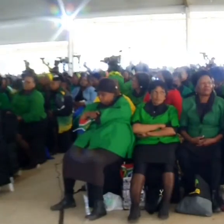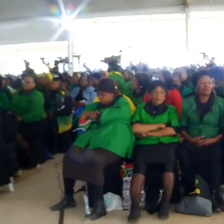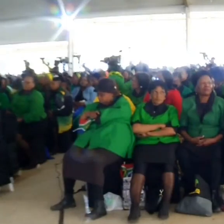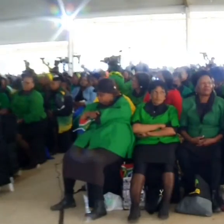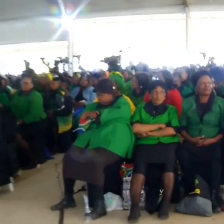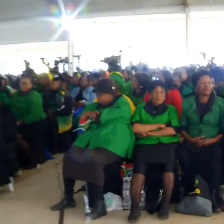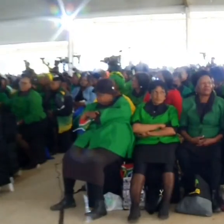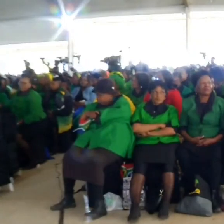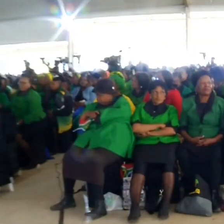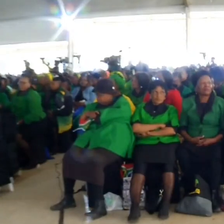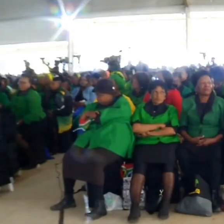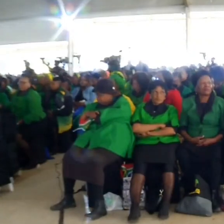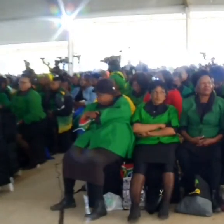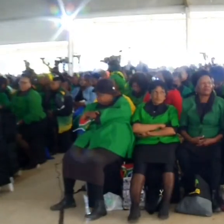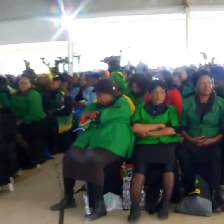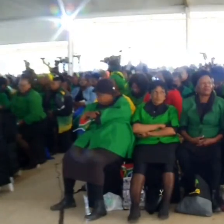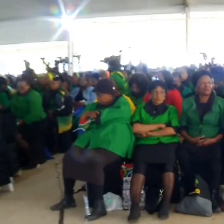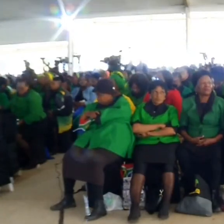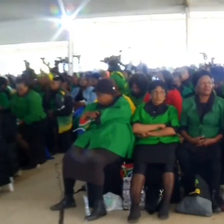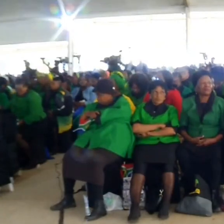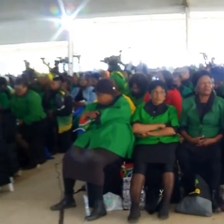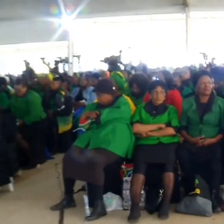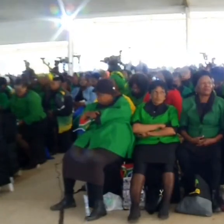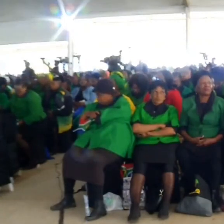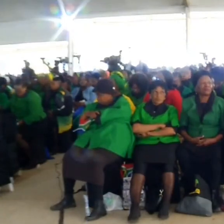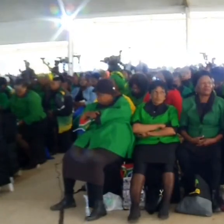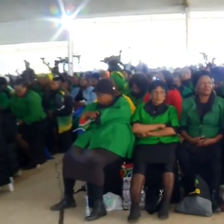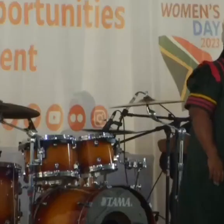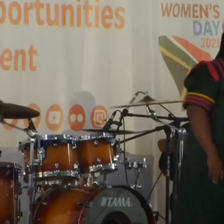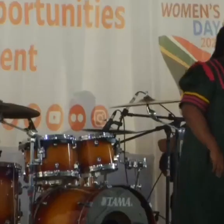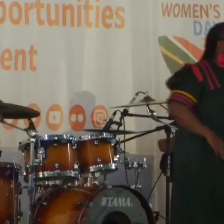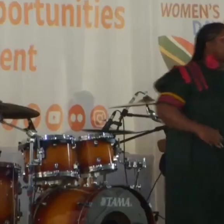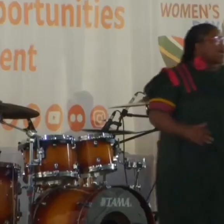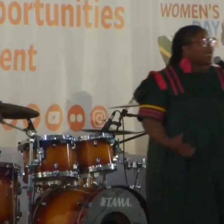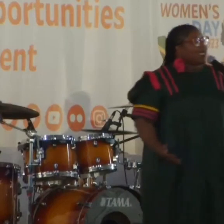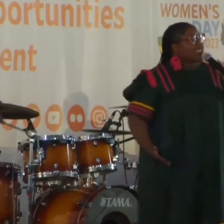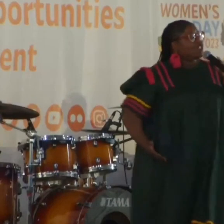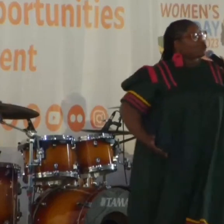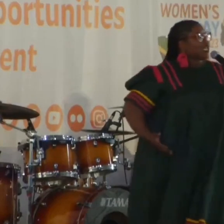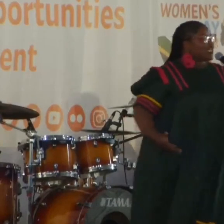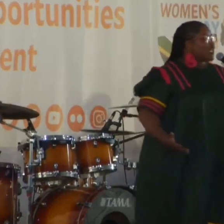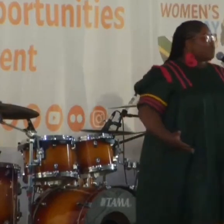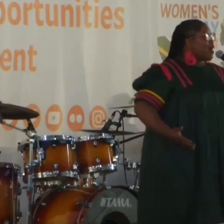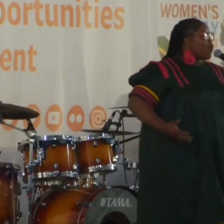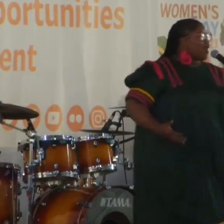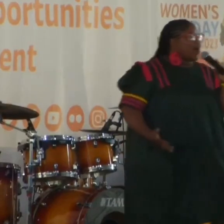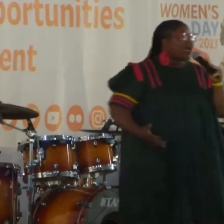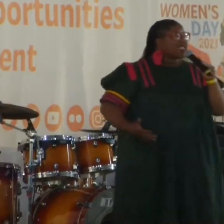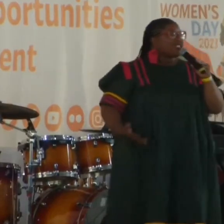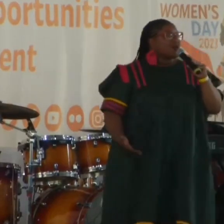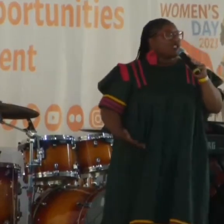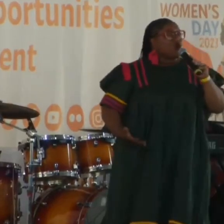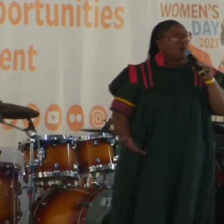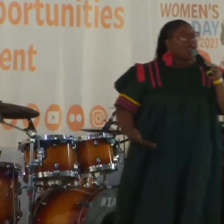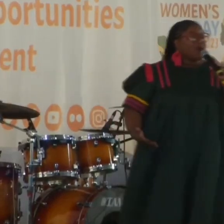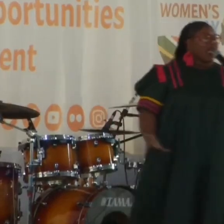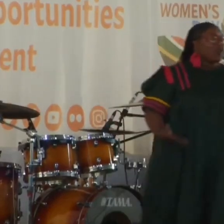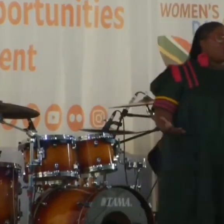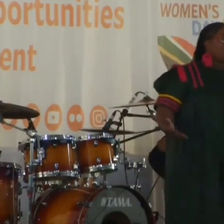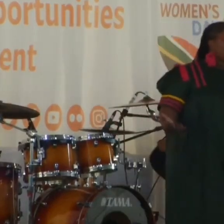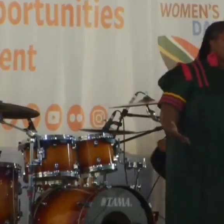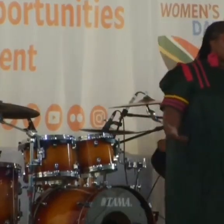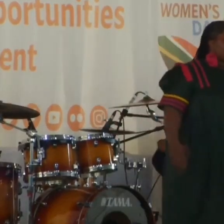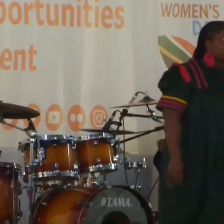fortitude. Kare ke belegwa ke basadi di kwankwetle. Basadi di tswerere ba wema ka sebete go bane